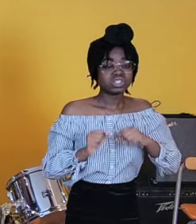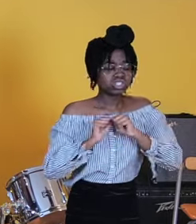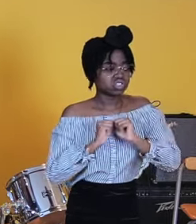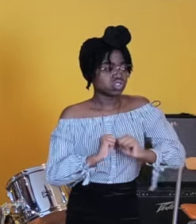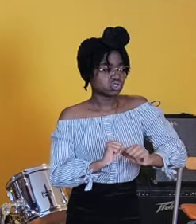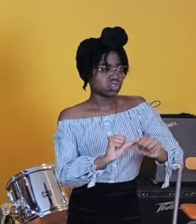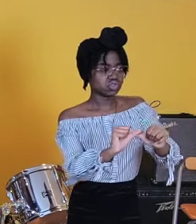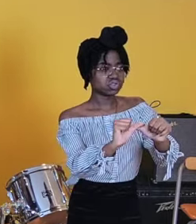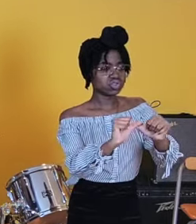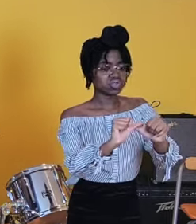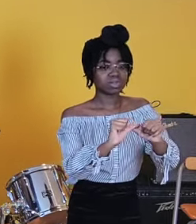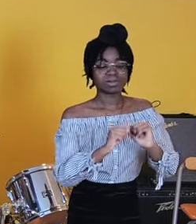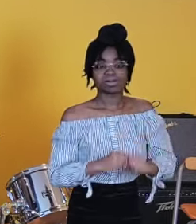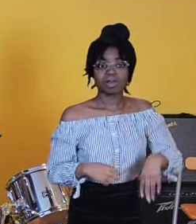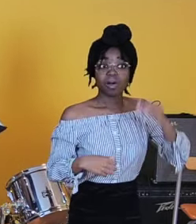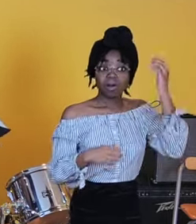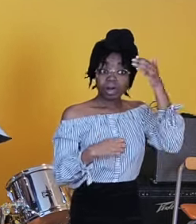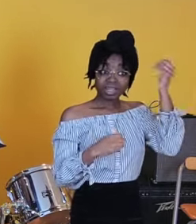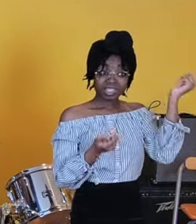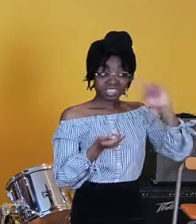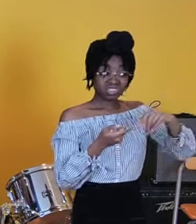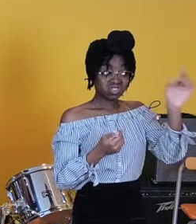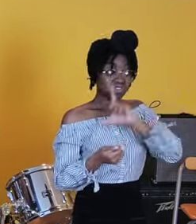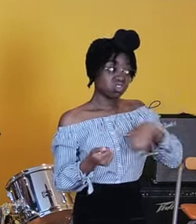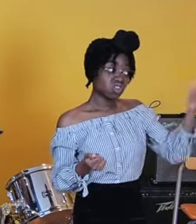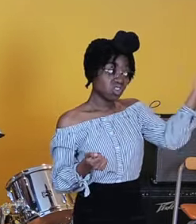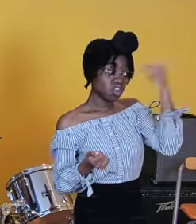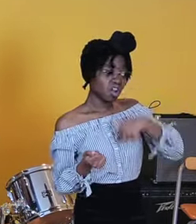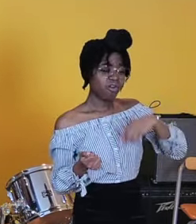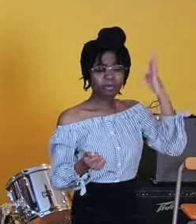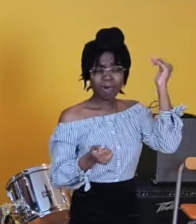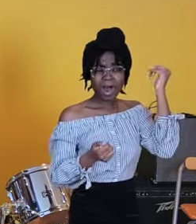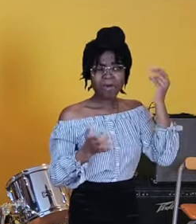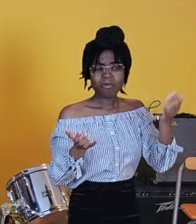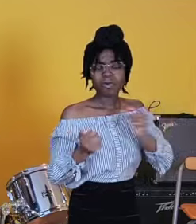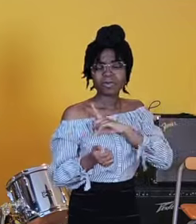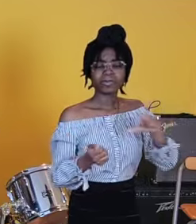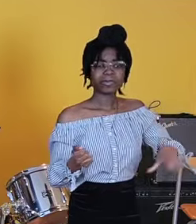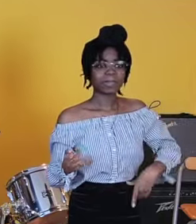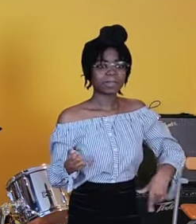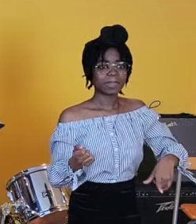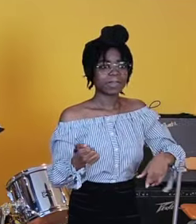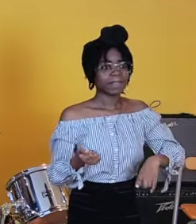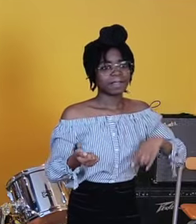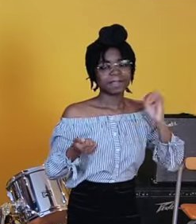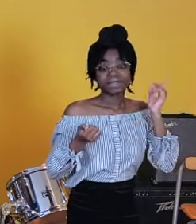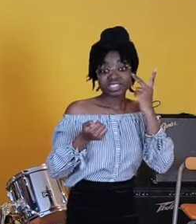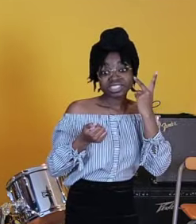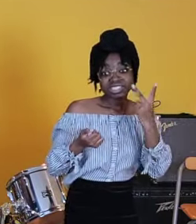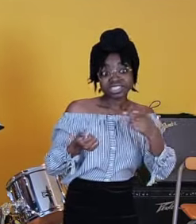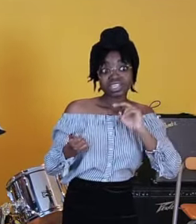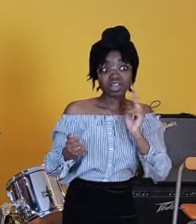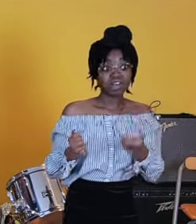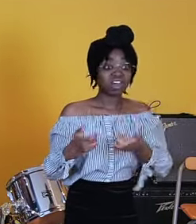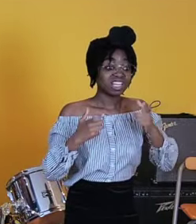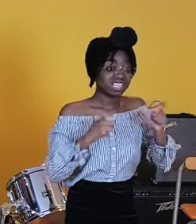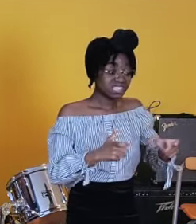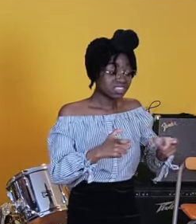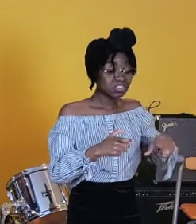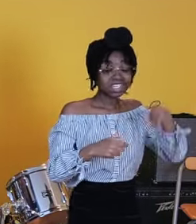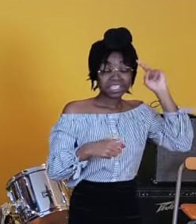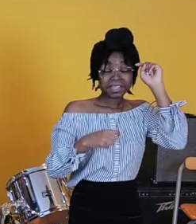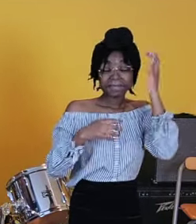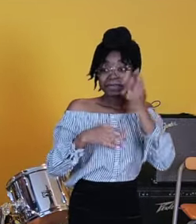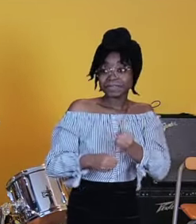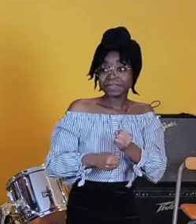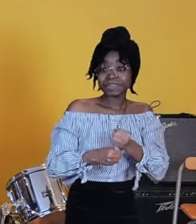come. Why? Because we want God to testify of our gifts. We want Lord God to testify of our faithfulness. We want the